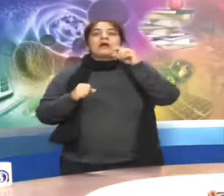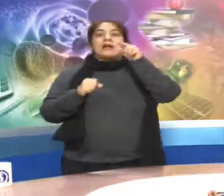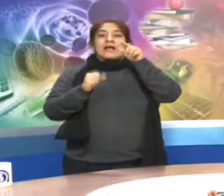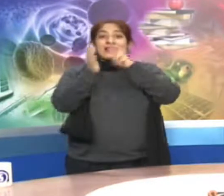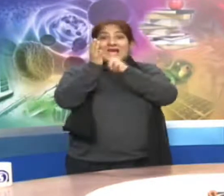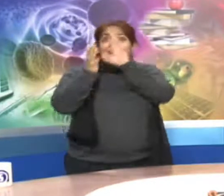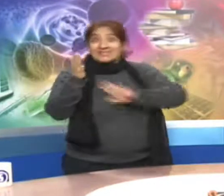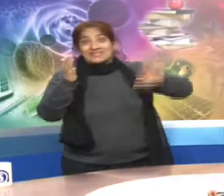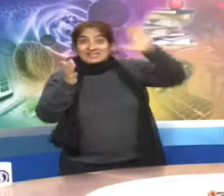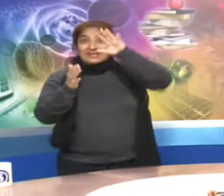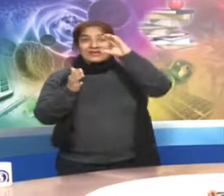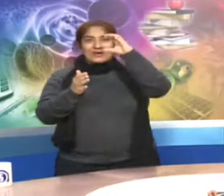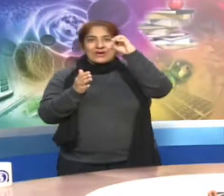month.